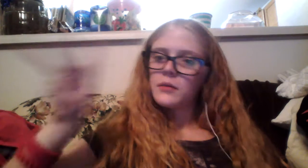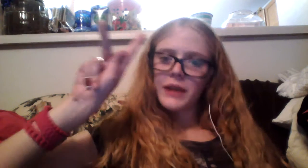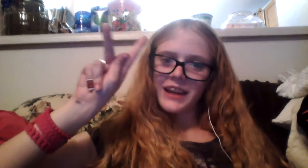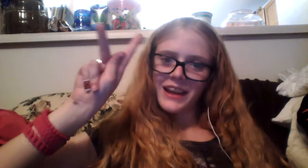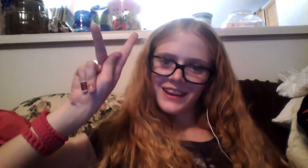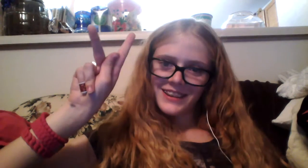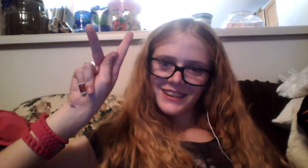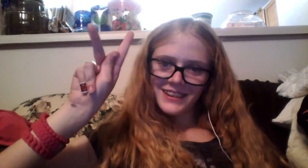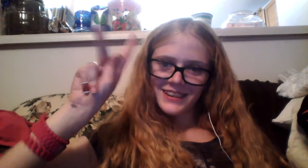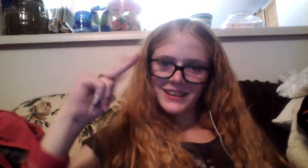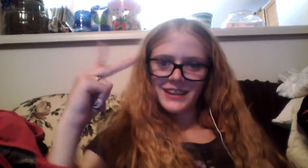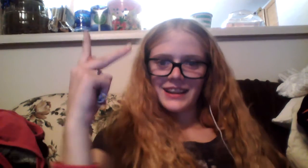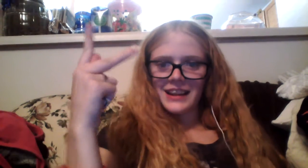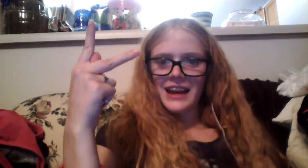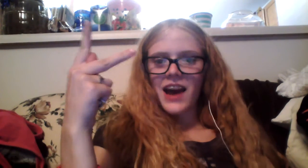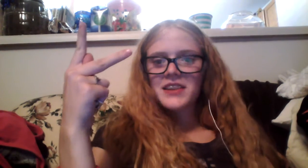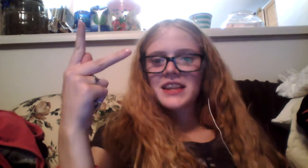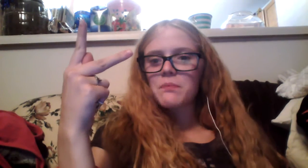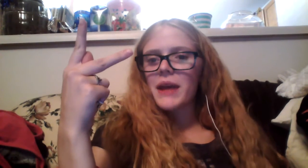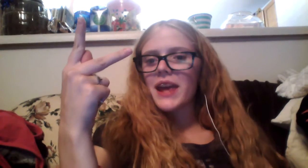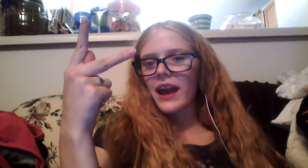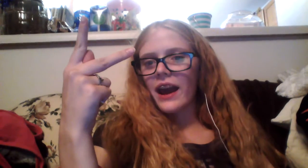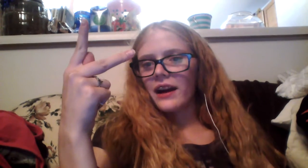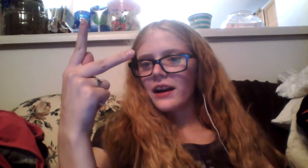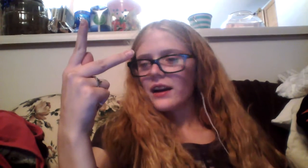P. How's that P?